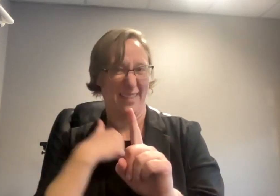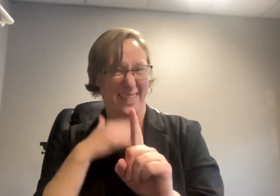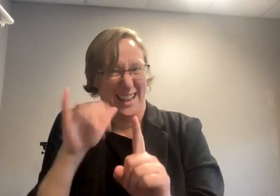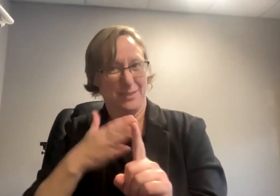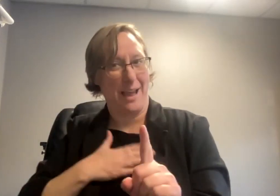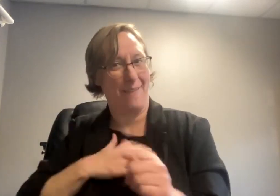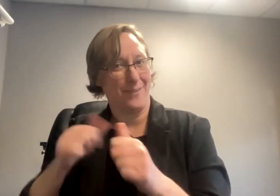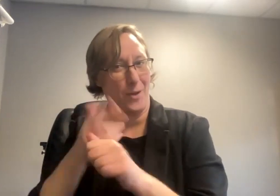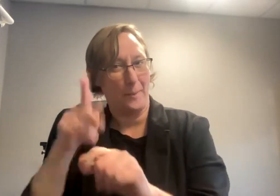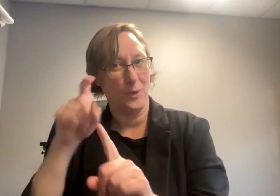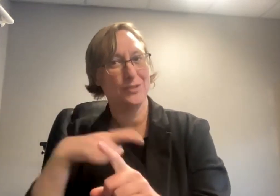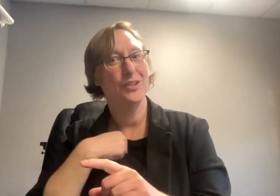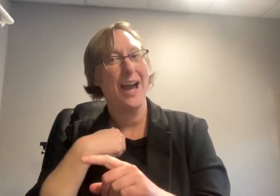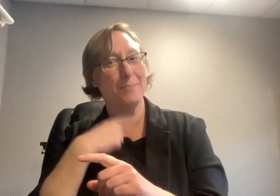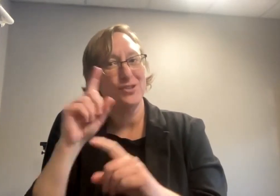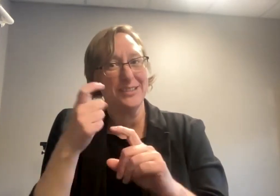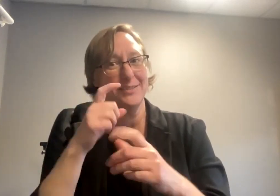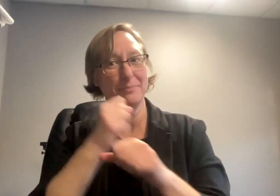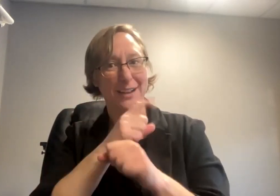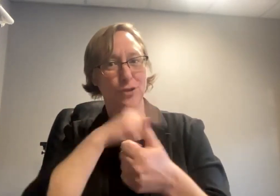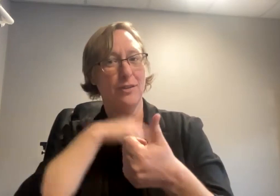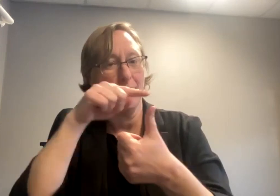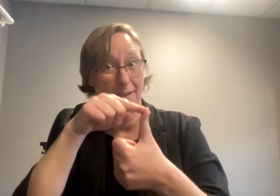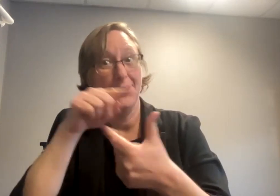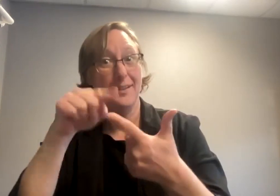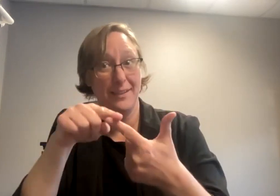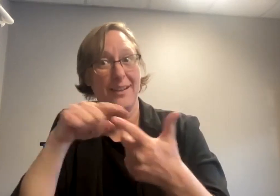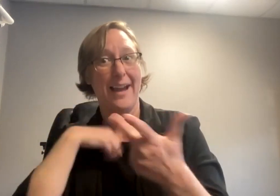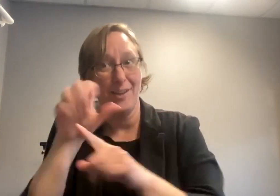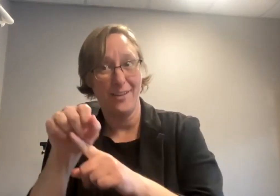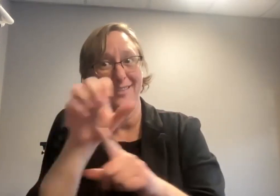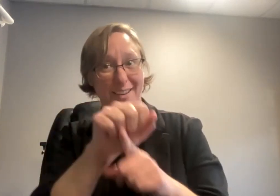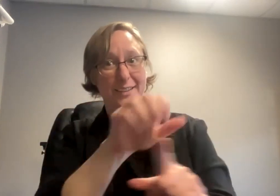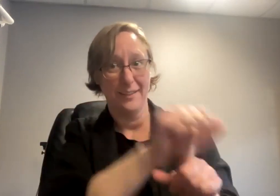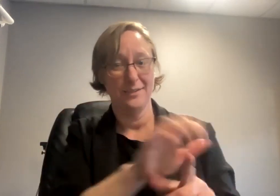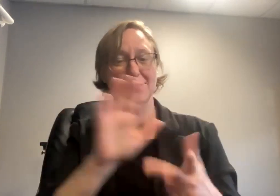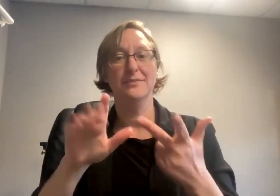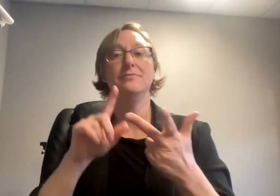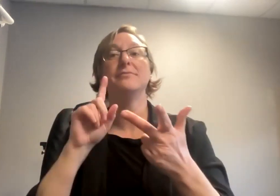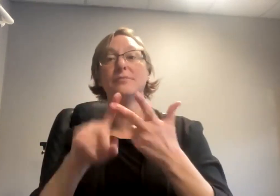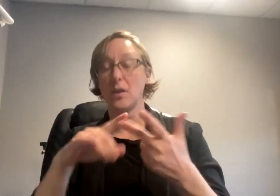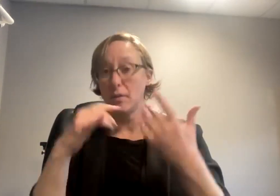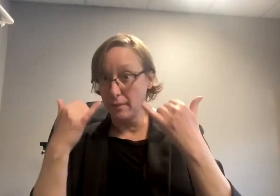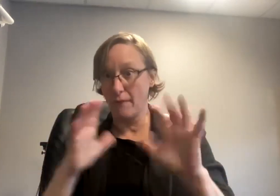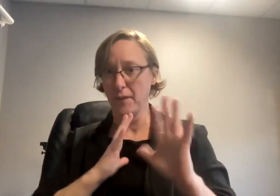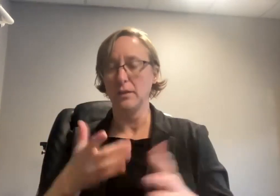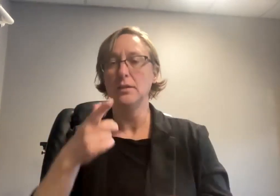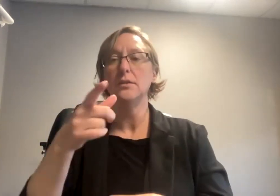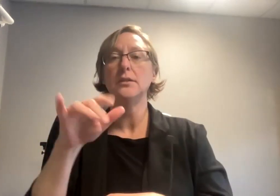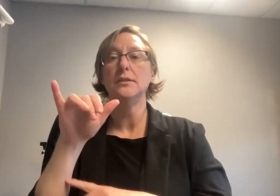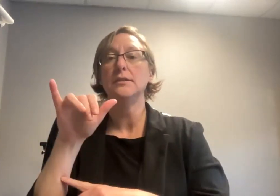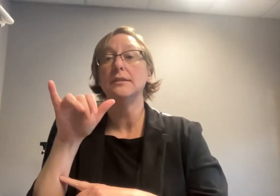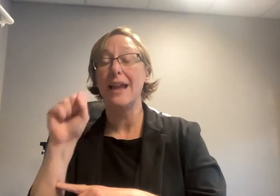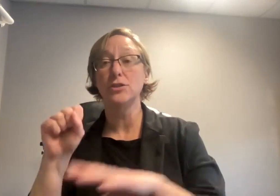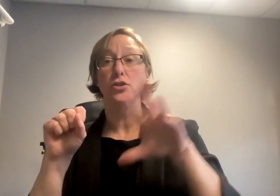Yes and no and multiple choice, Amy saying. Yeah, that's my follow-up question. I just wanted to be sure that I caught both of